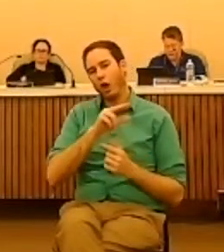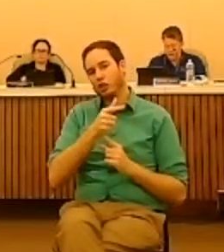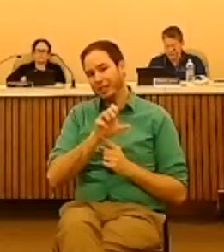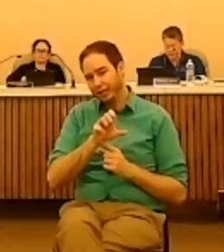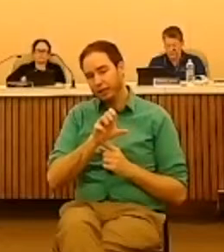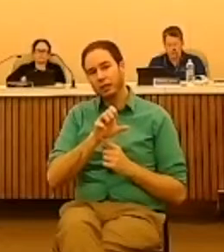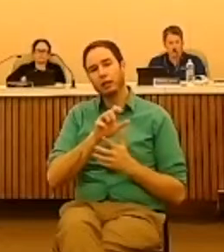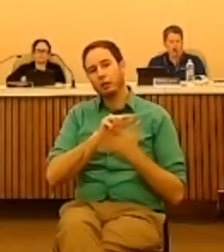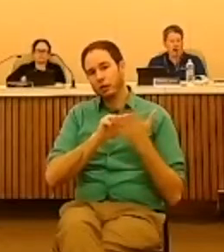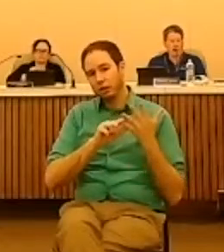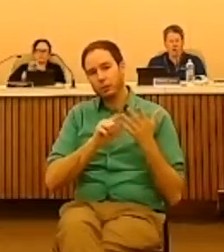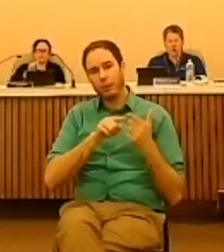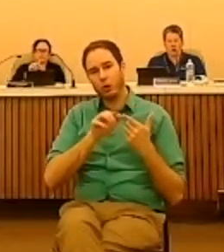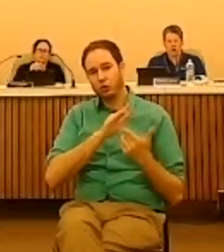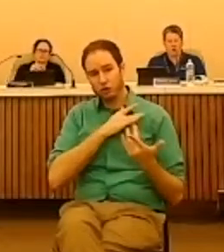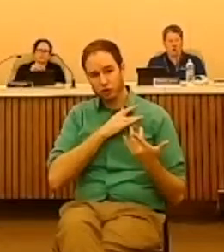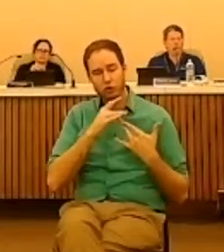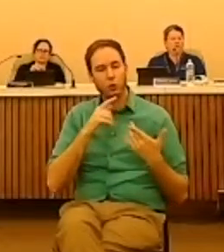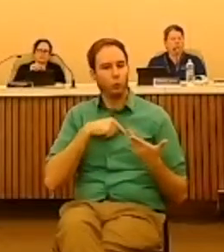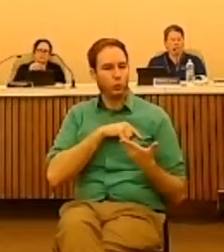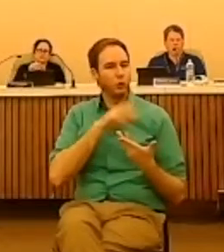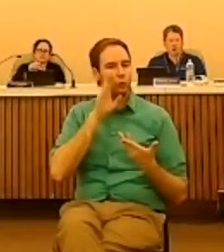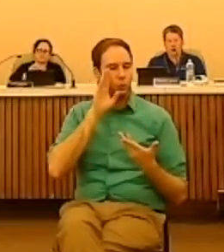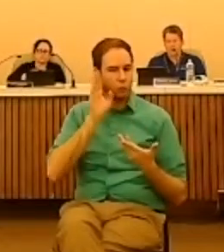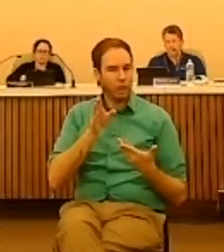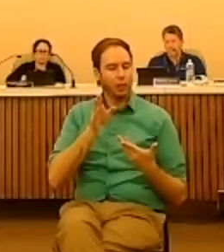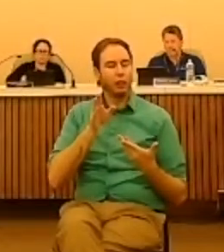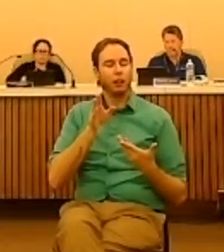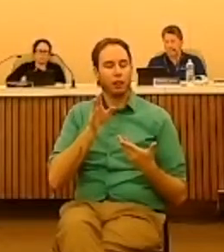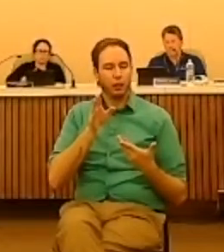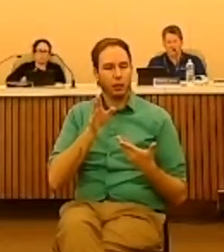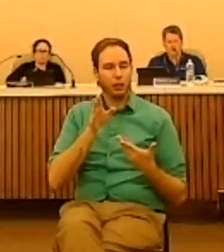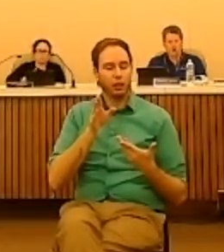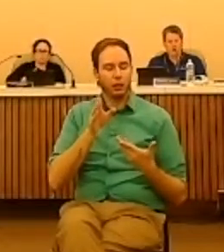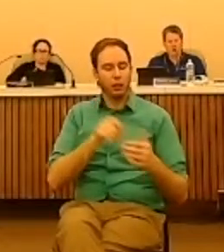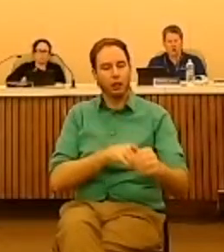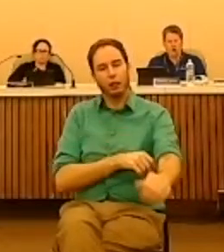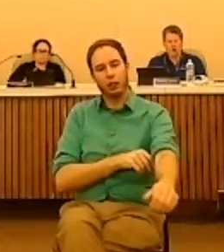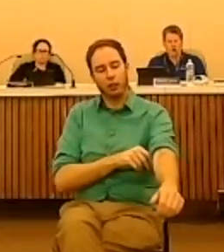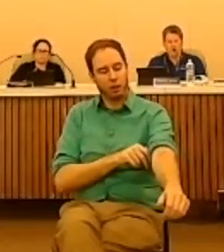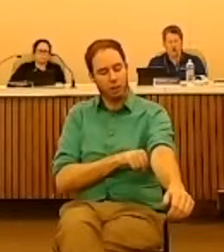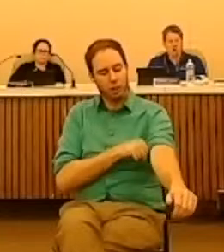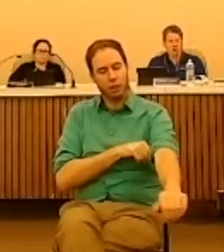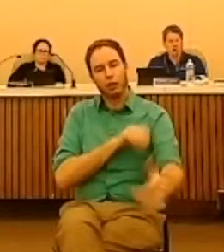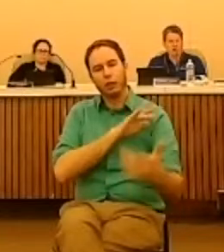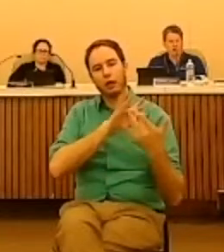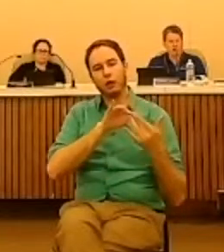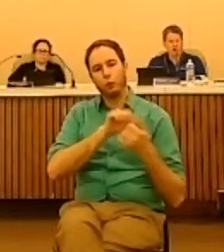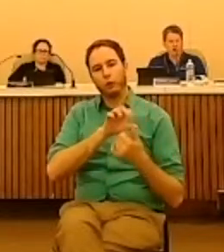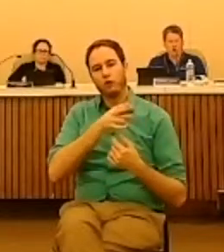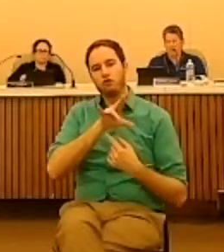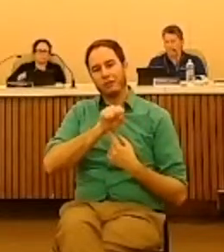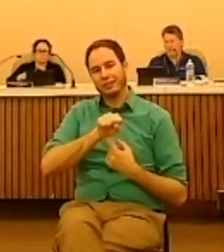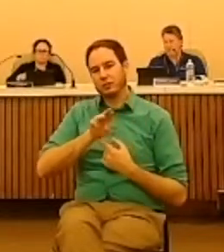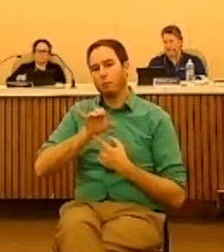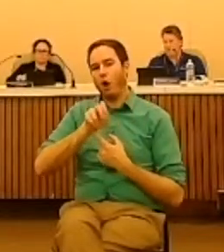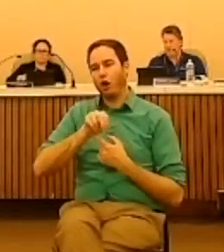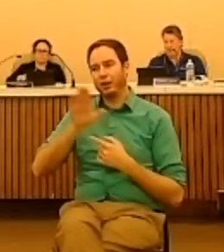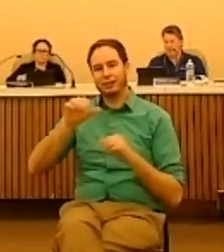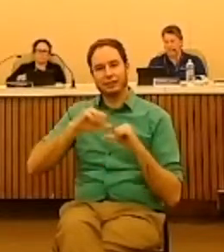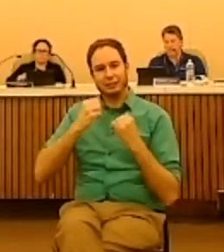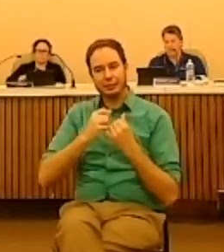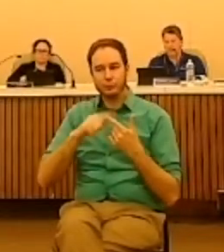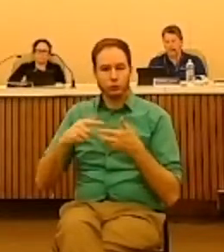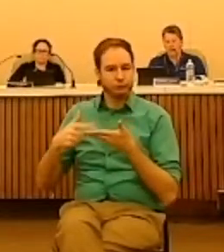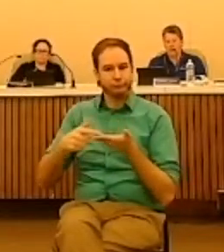RG&E and we'll get with the Chris Martin and his team to go over and put this stuff